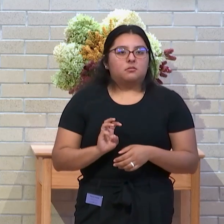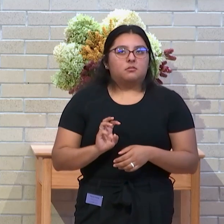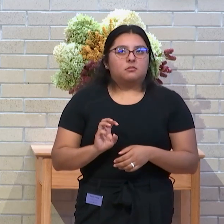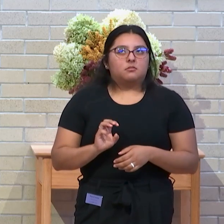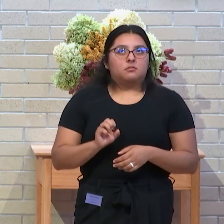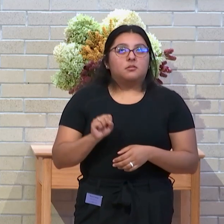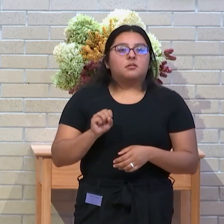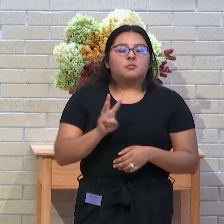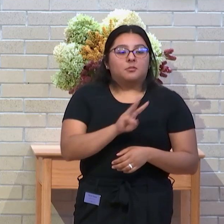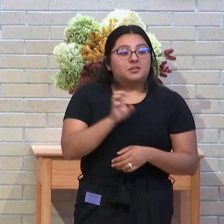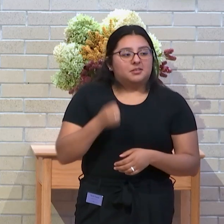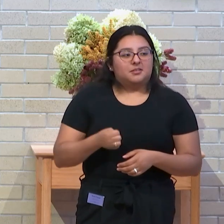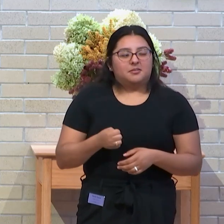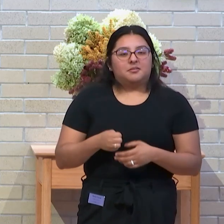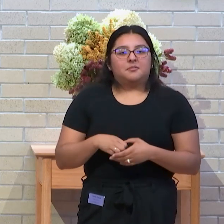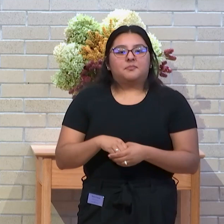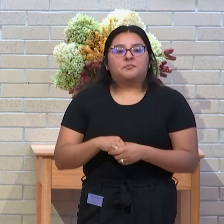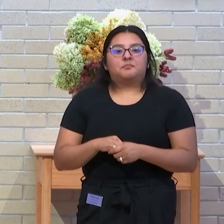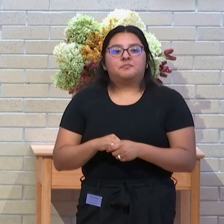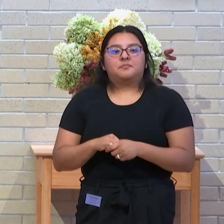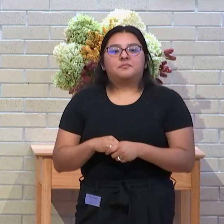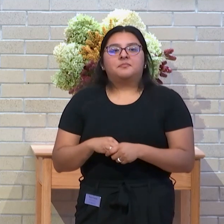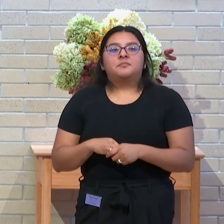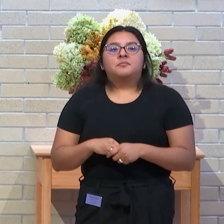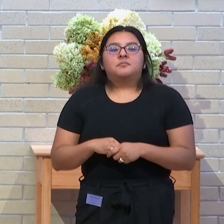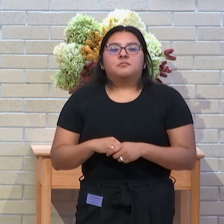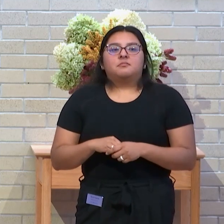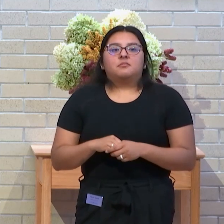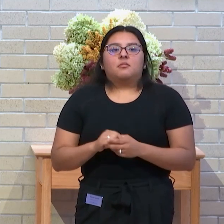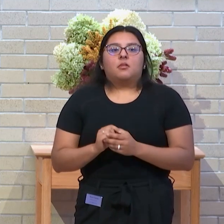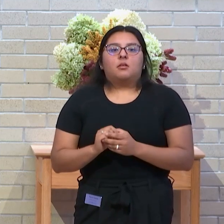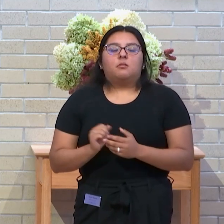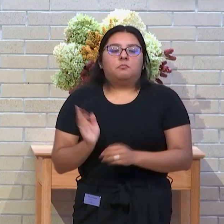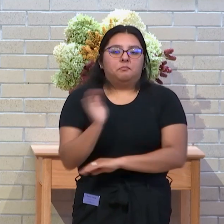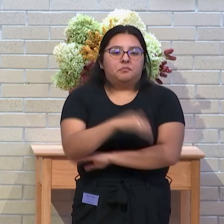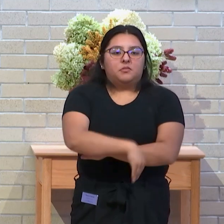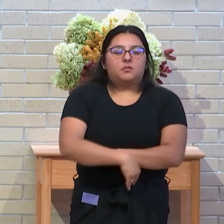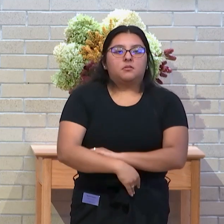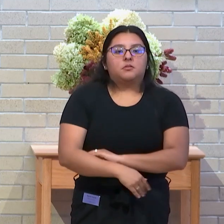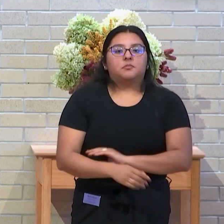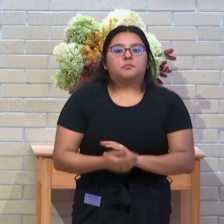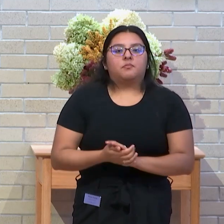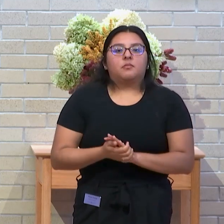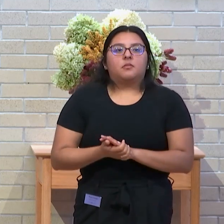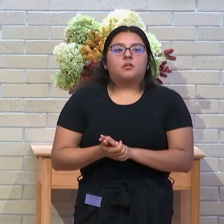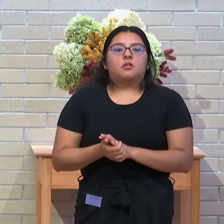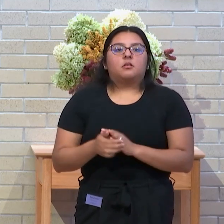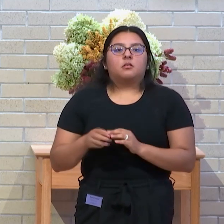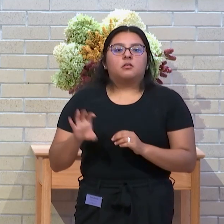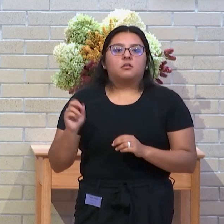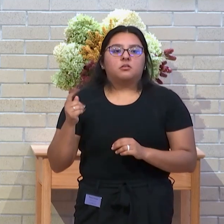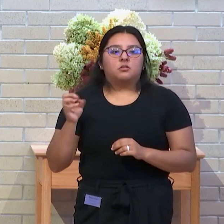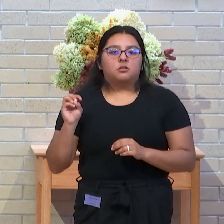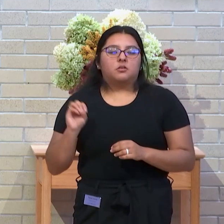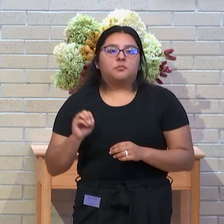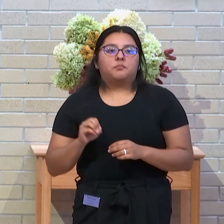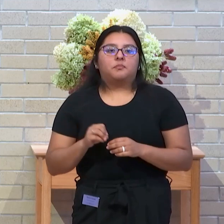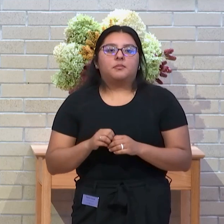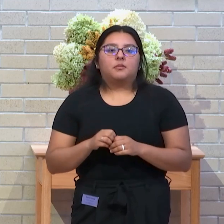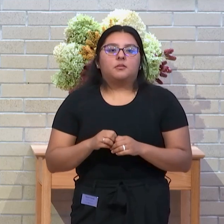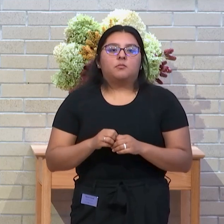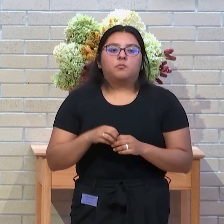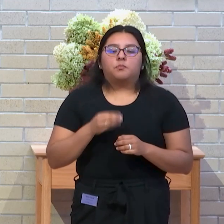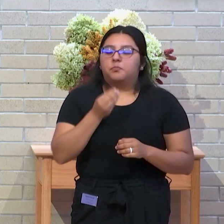short break and repeated the same thing for the entire day. This whole time the kachinas were fasting, both from food and